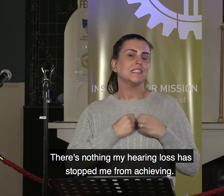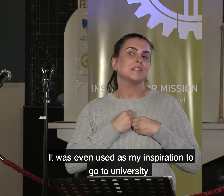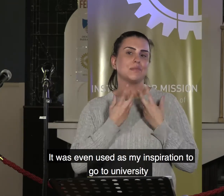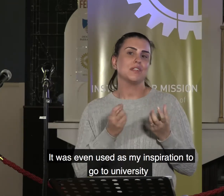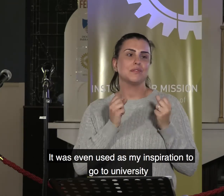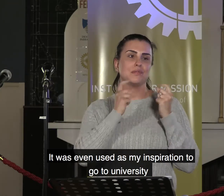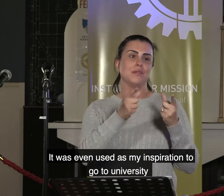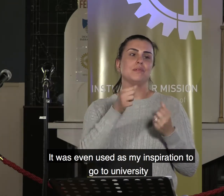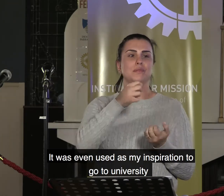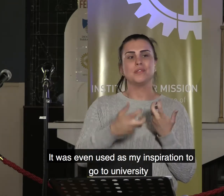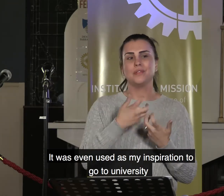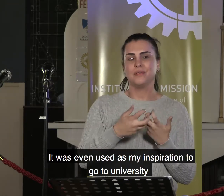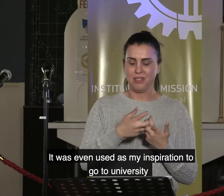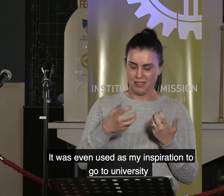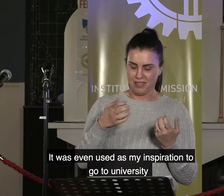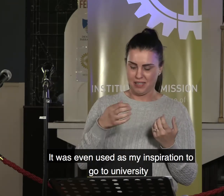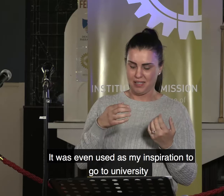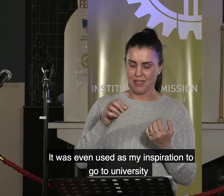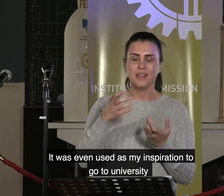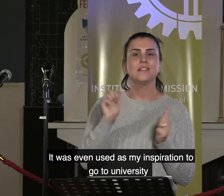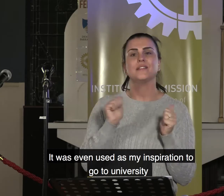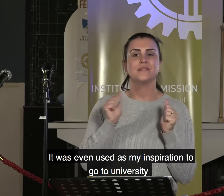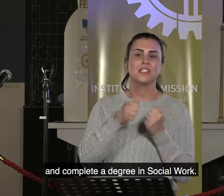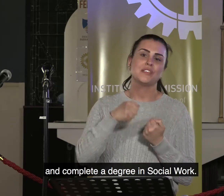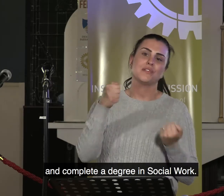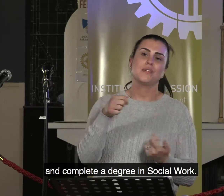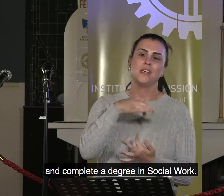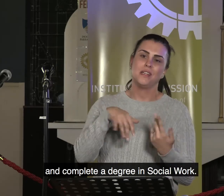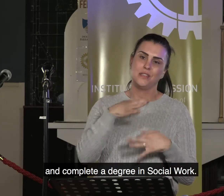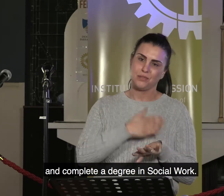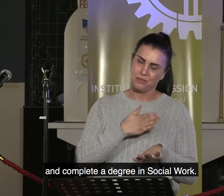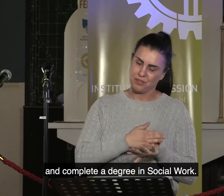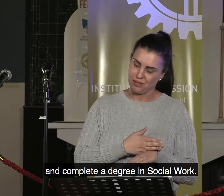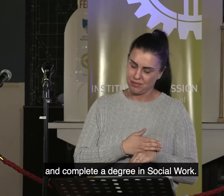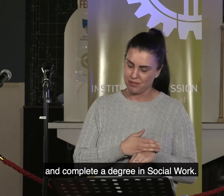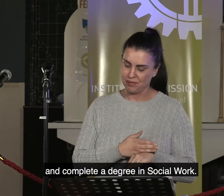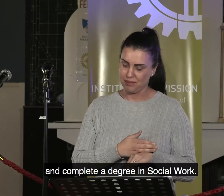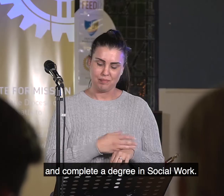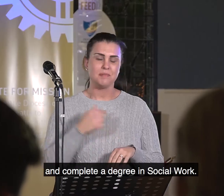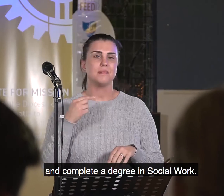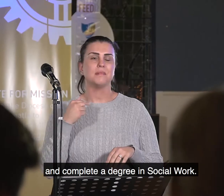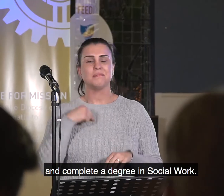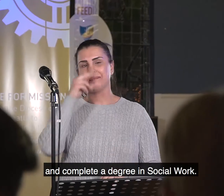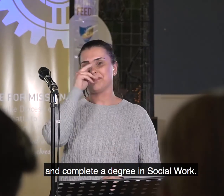It was even used as my inspiration to go to university and complete a degree in social work.